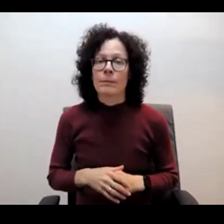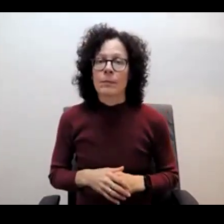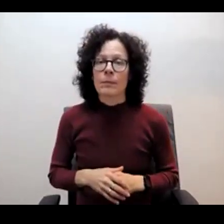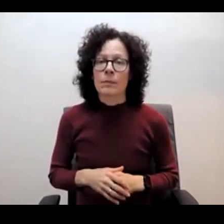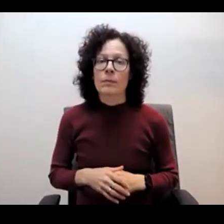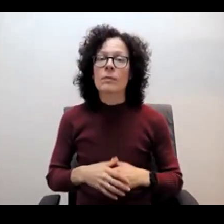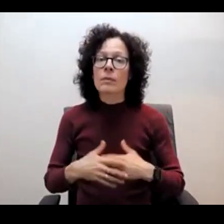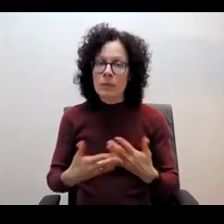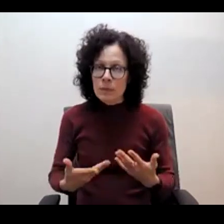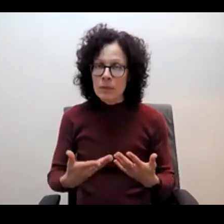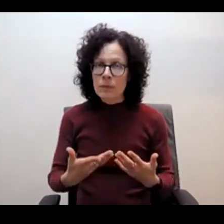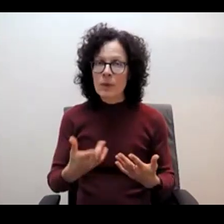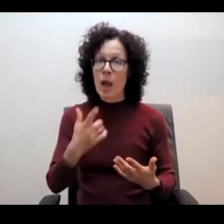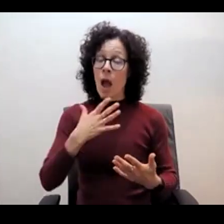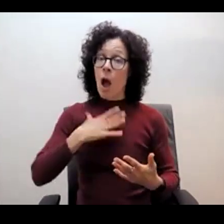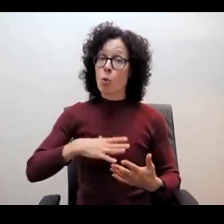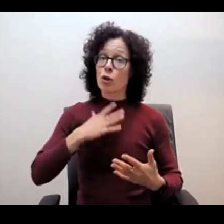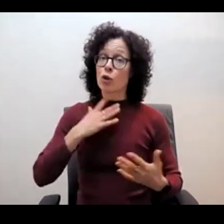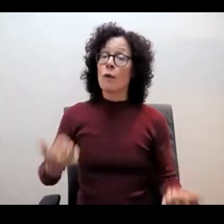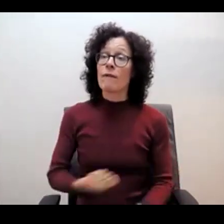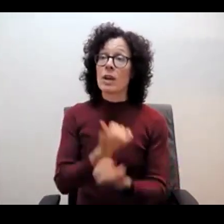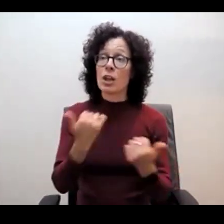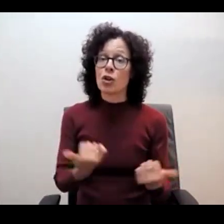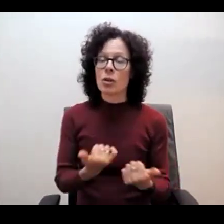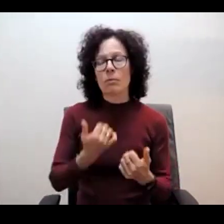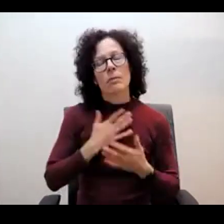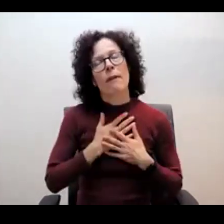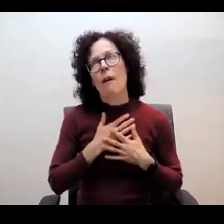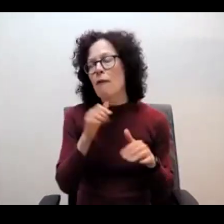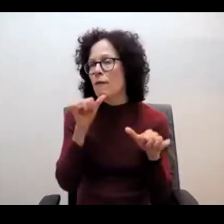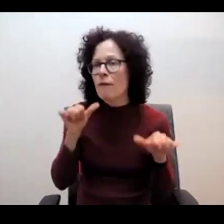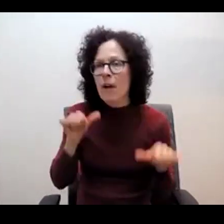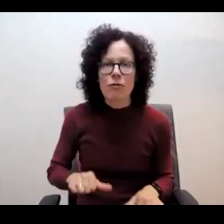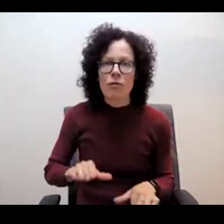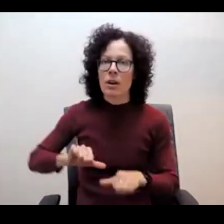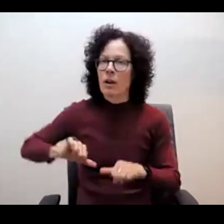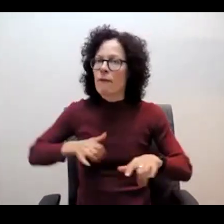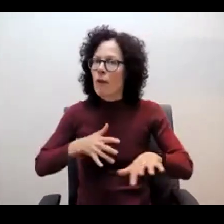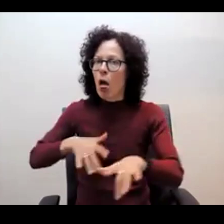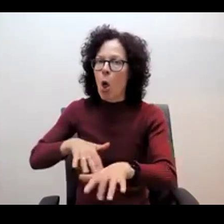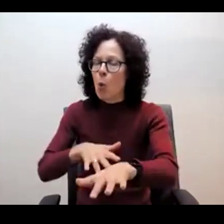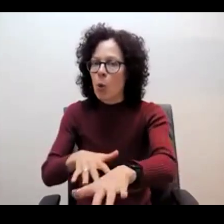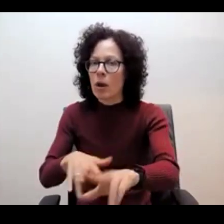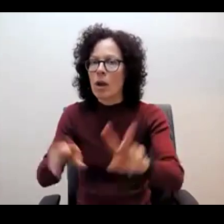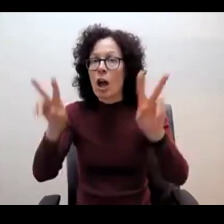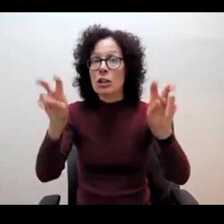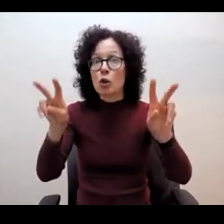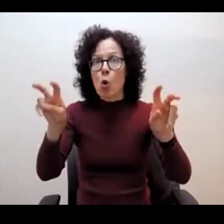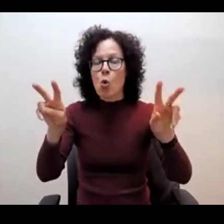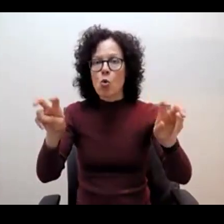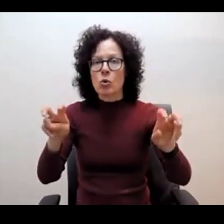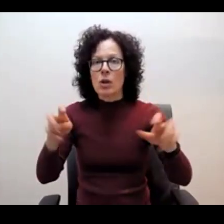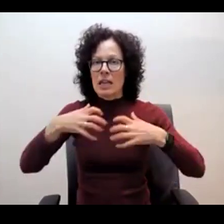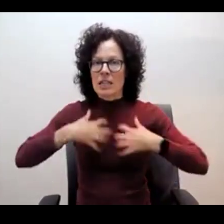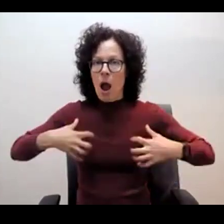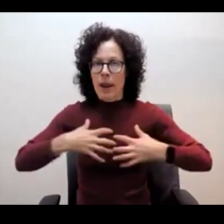And I'd like to finish with it's one of my favorite flows. It's called Tiger Returns to the